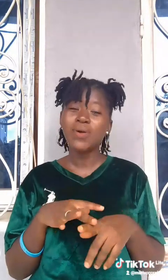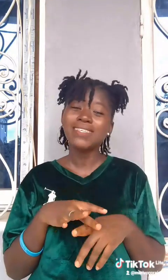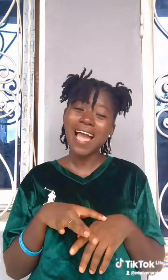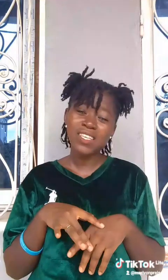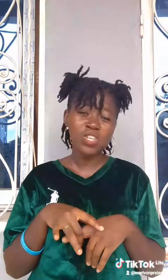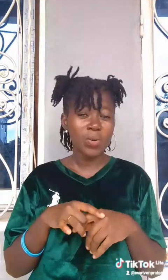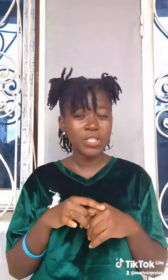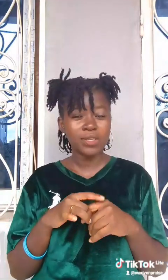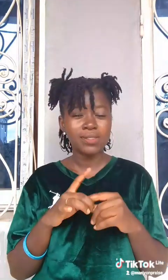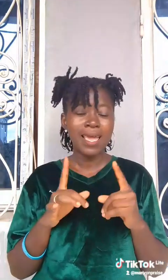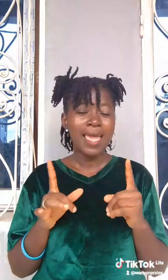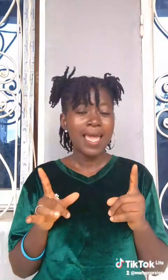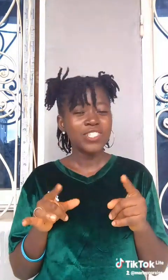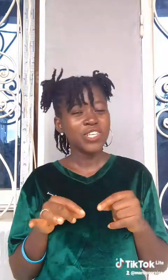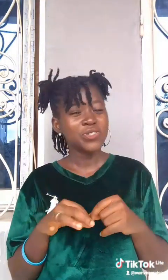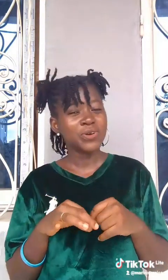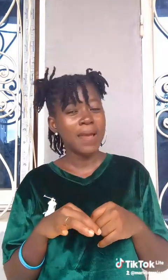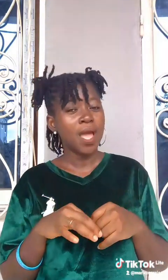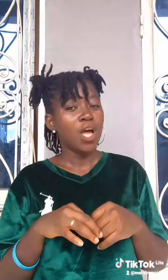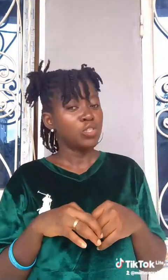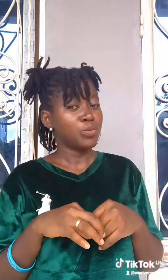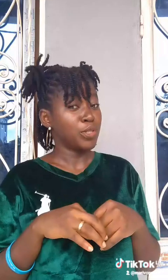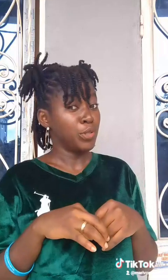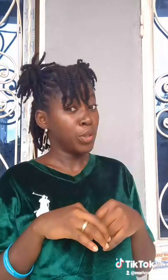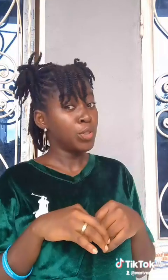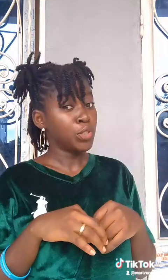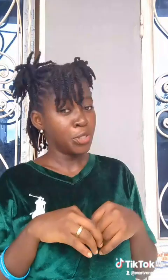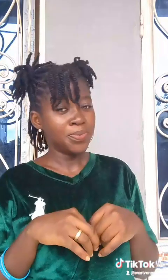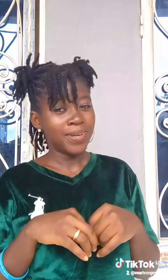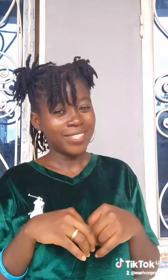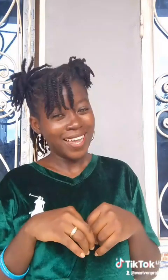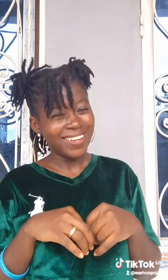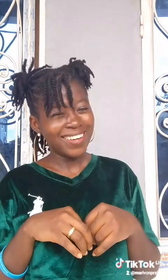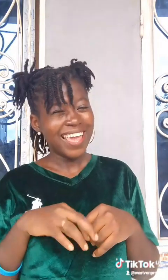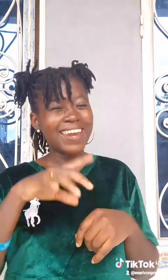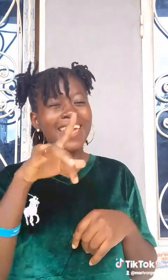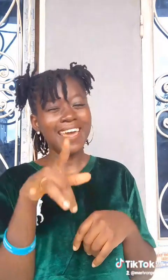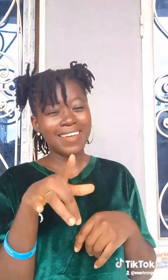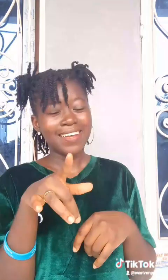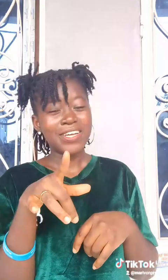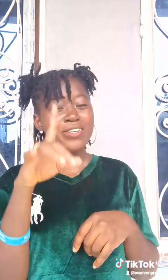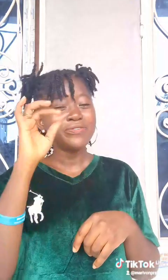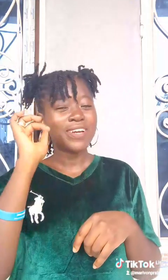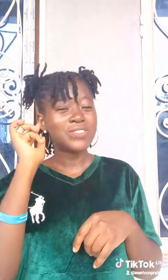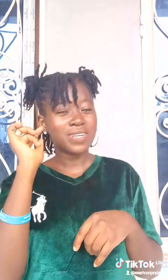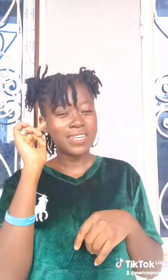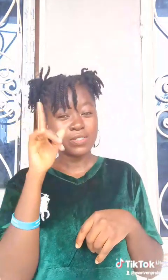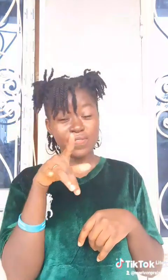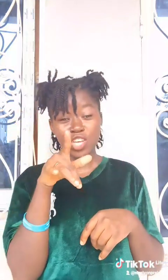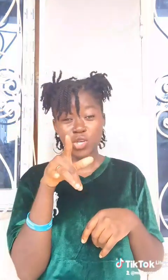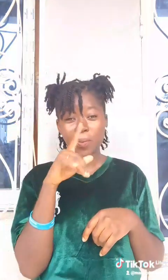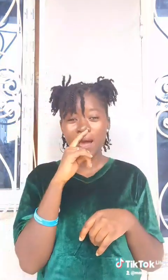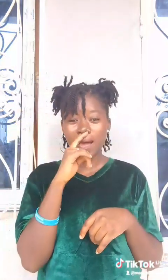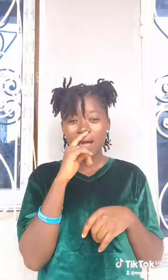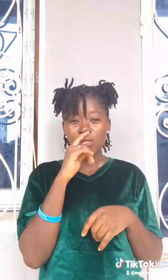Always ask your questions and subscribe to my YouTube channel. And hey, don't forget to click the notification bar so